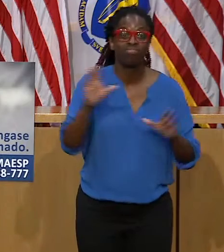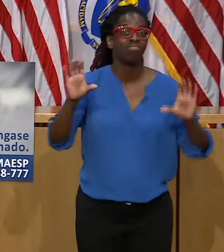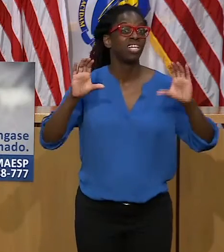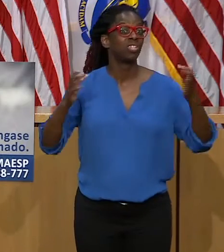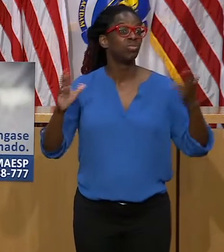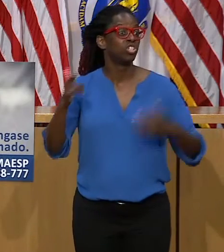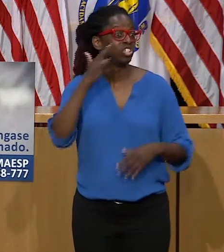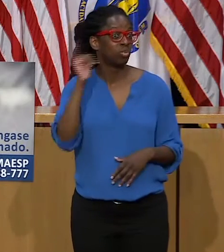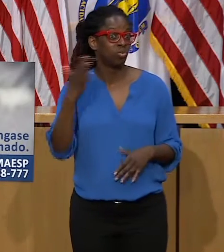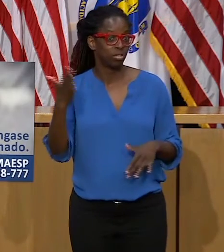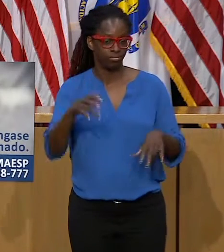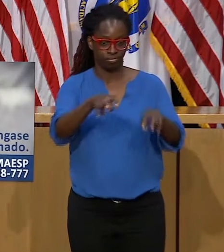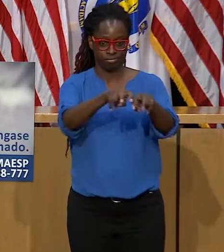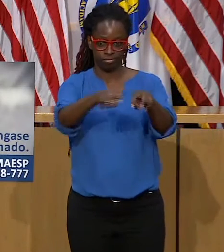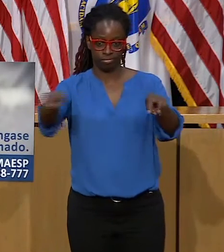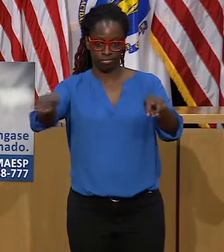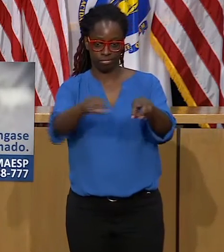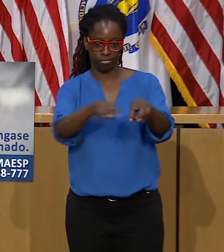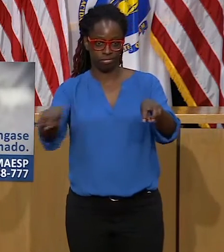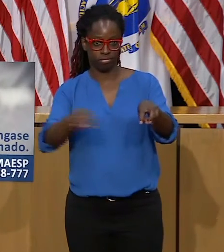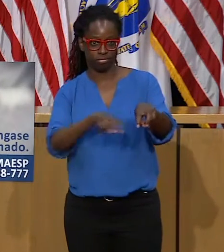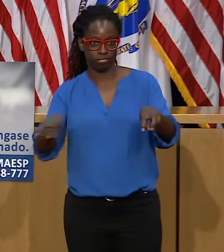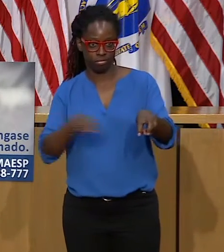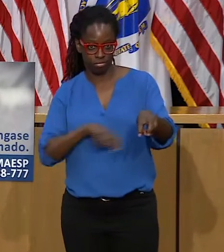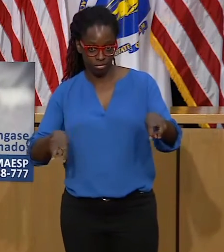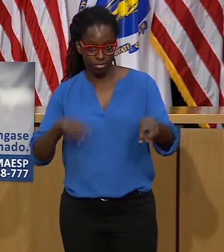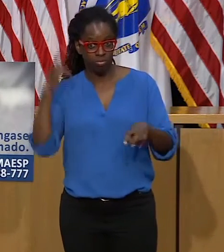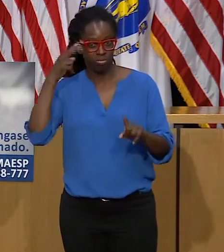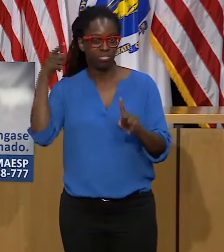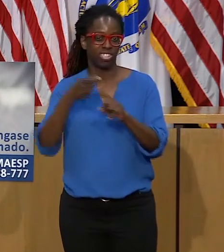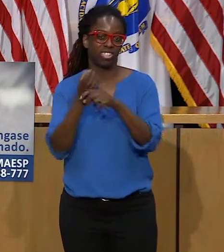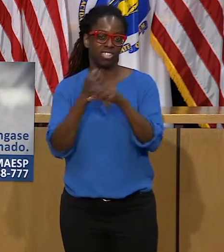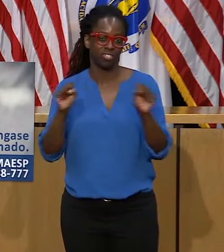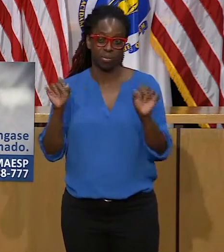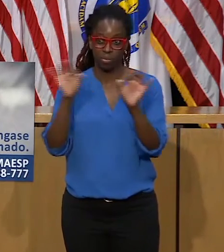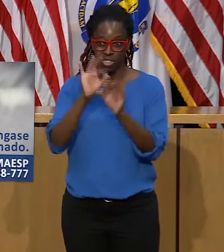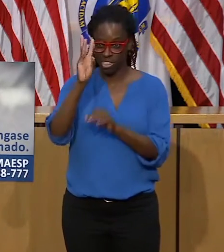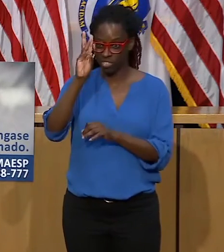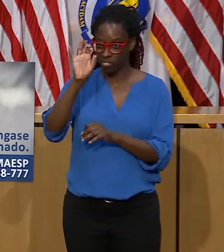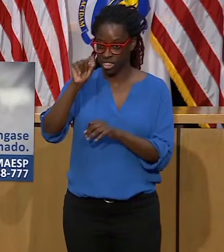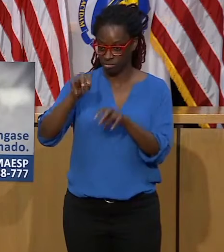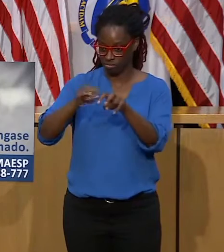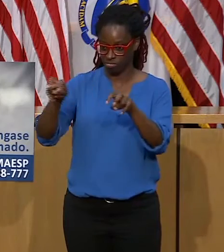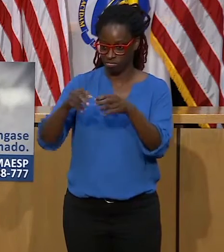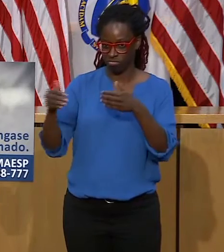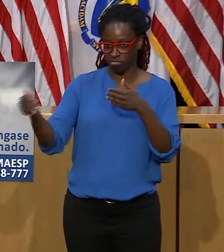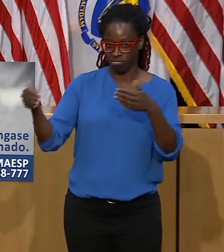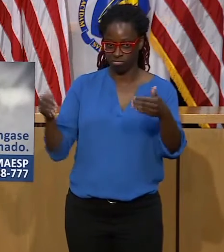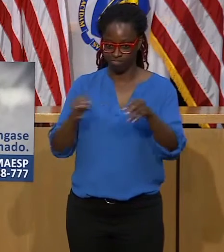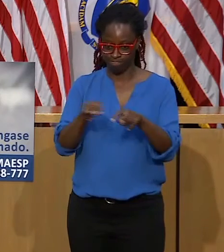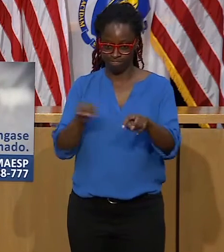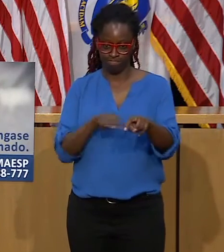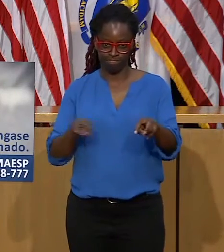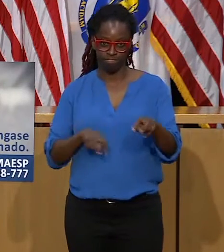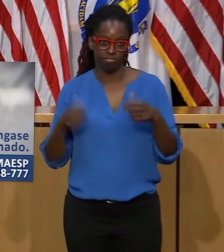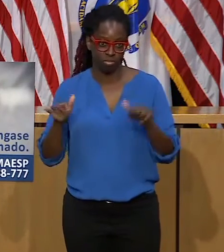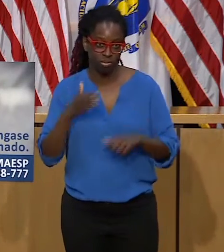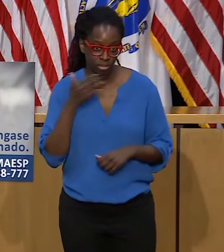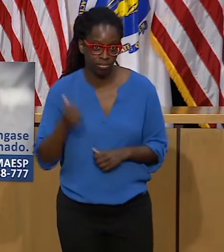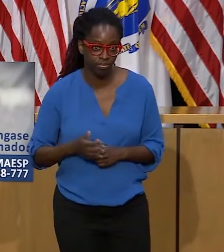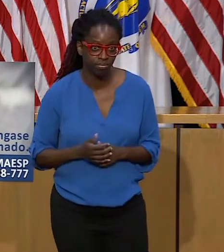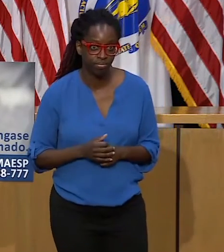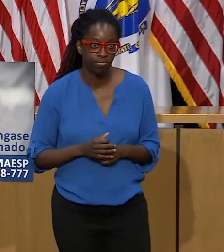enough detailed information and flexibility to maximize the number of students they